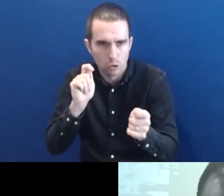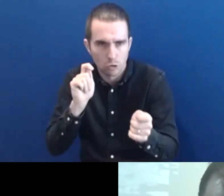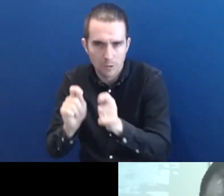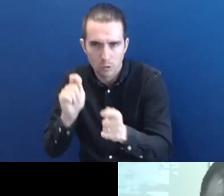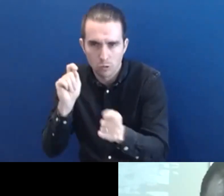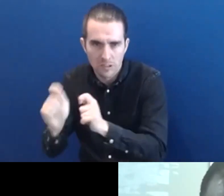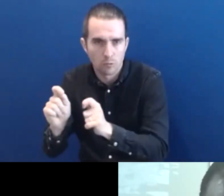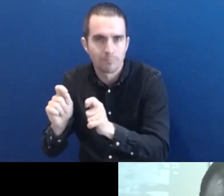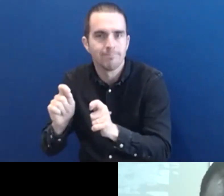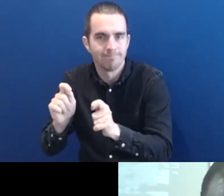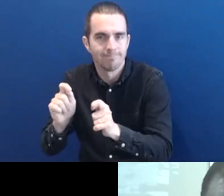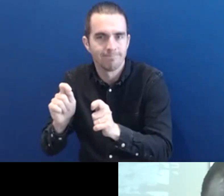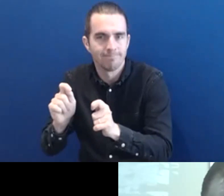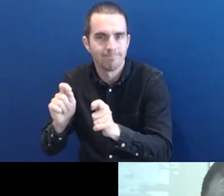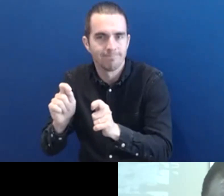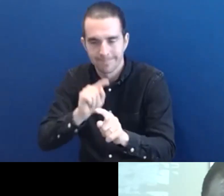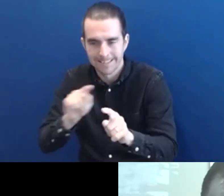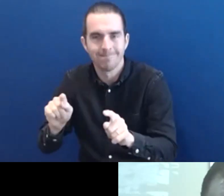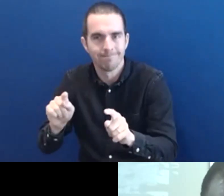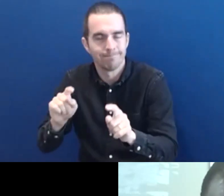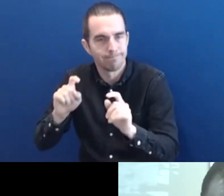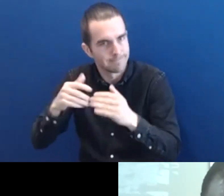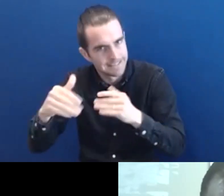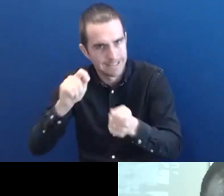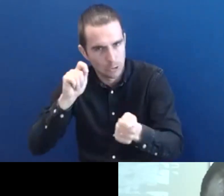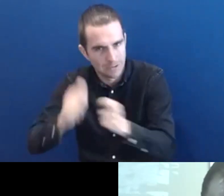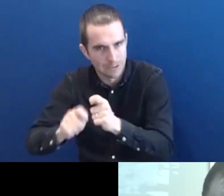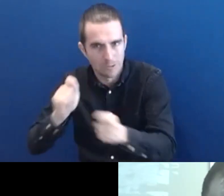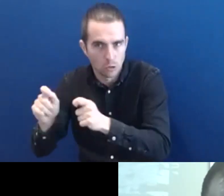somehow involved and are able also to